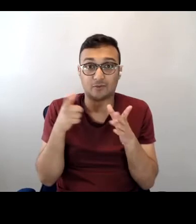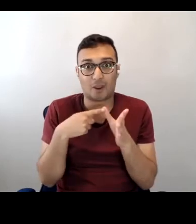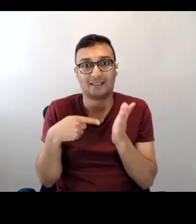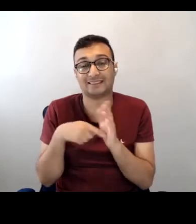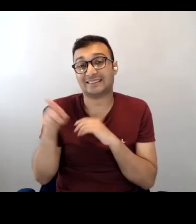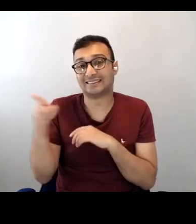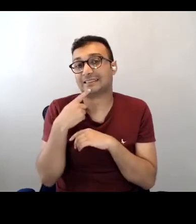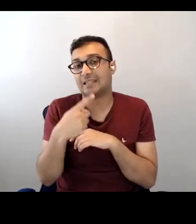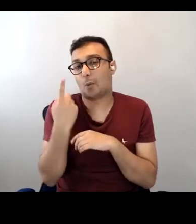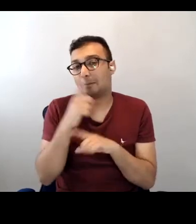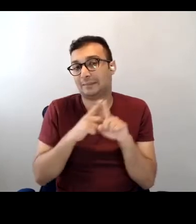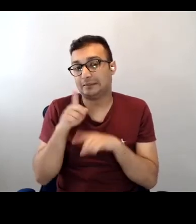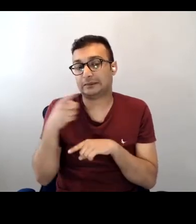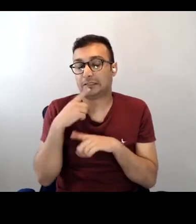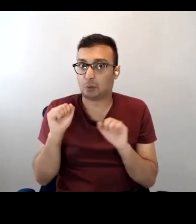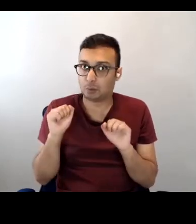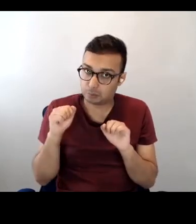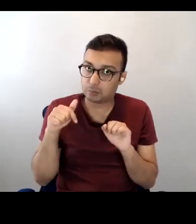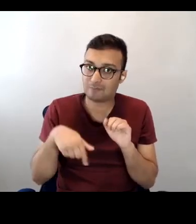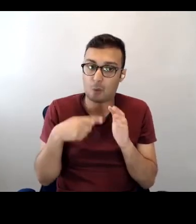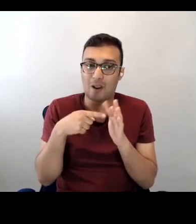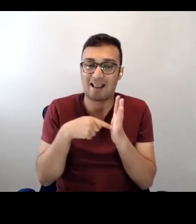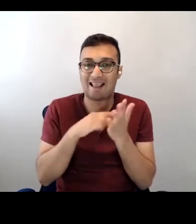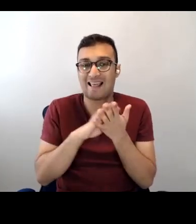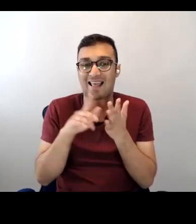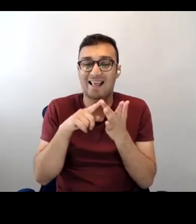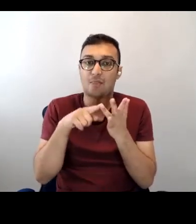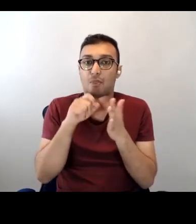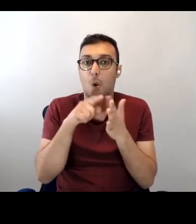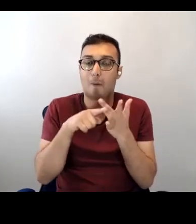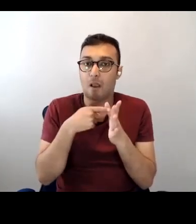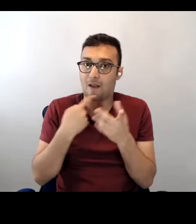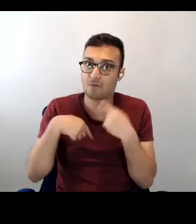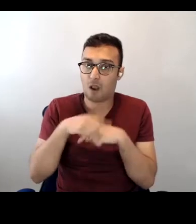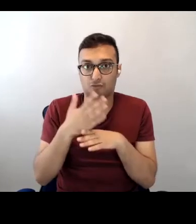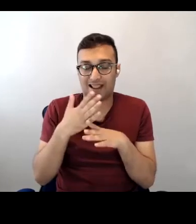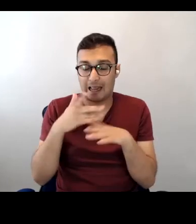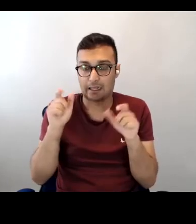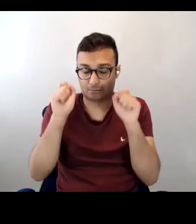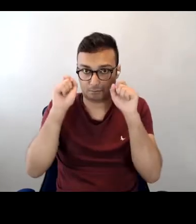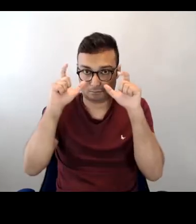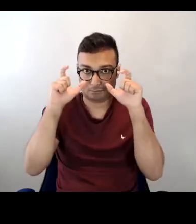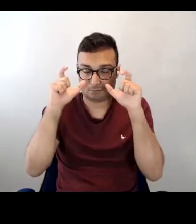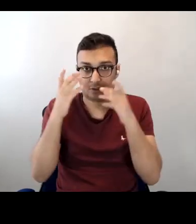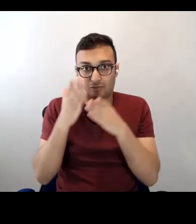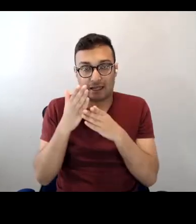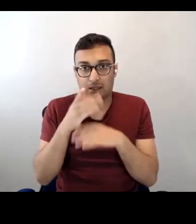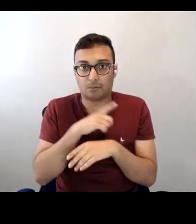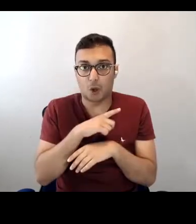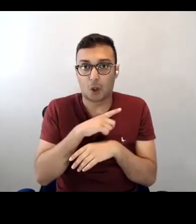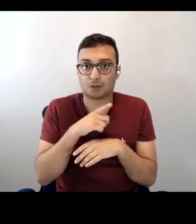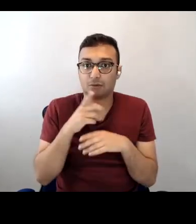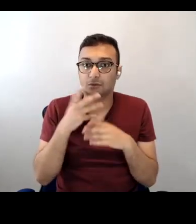an eye opener for Ethiopia, because even though the task were done by here and there, it was not organized,